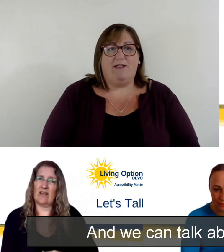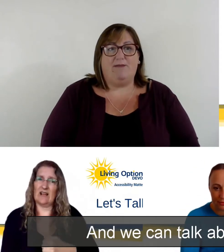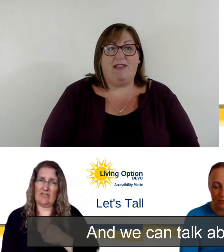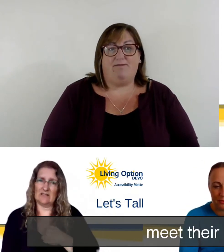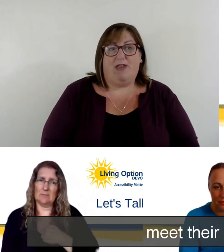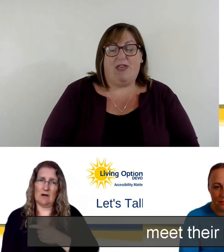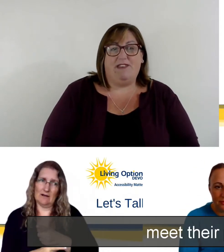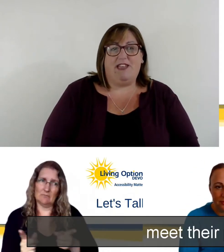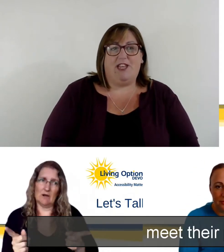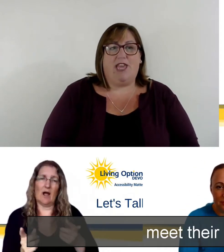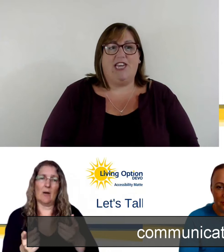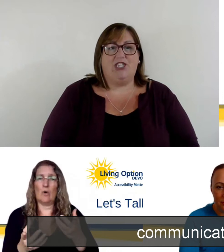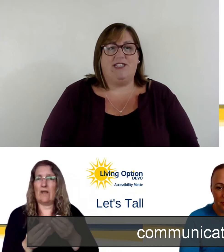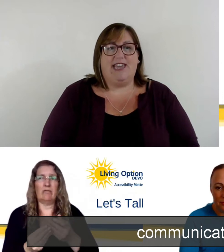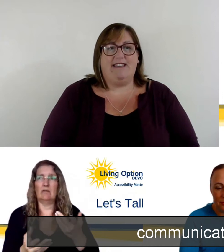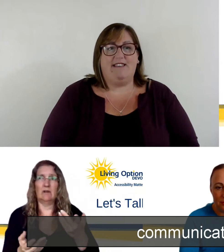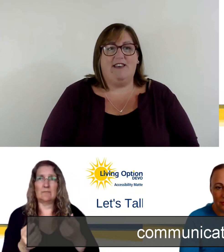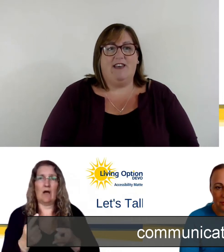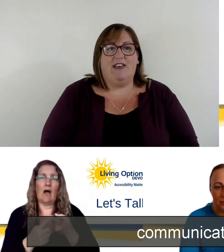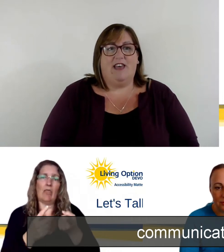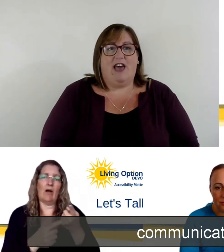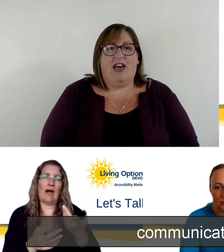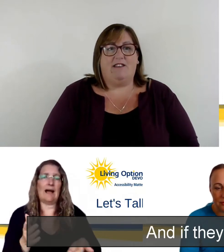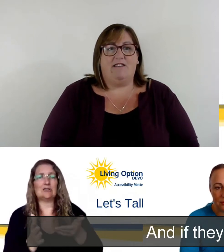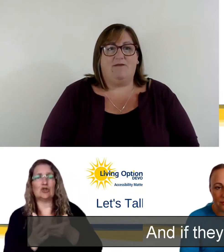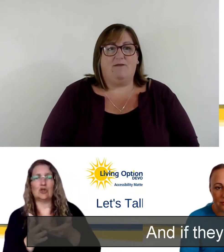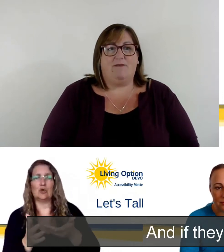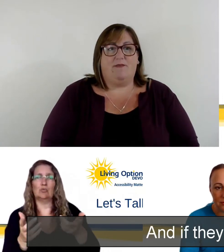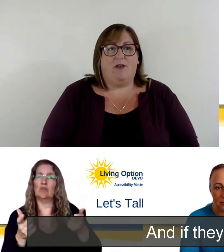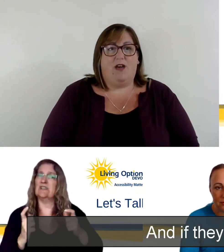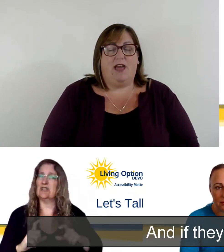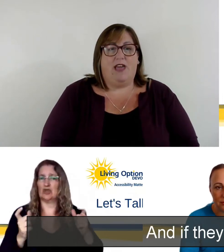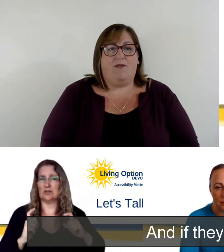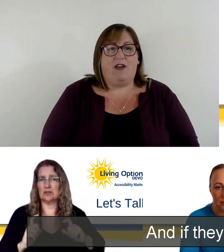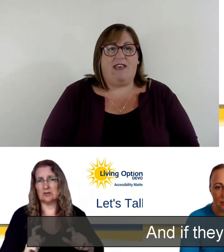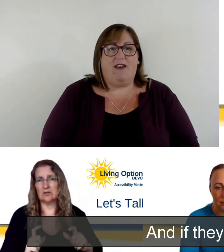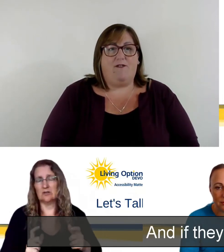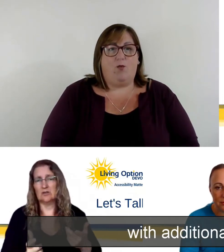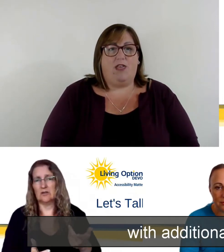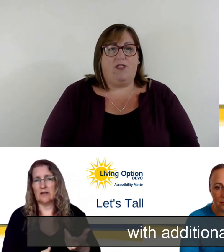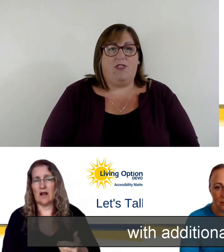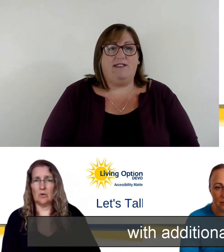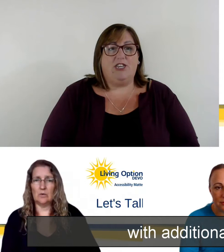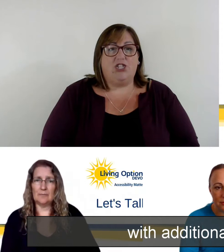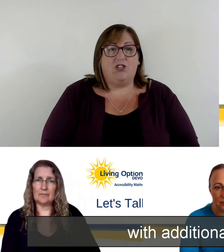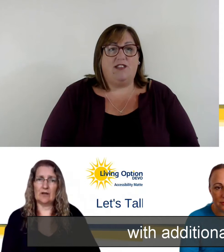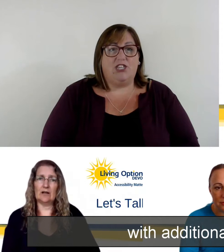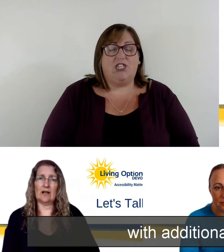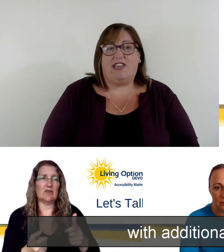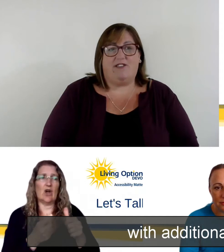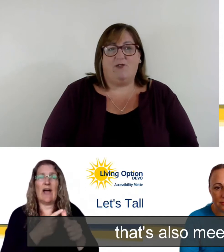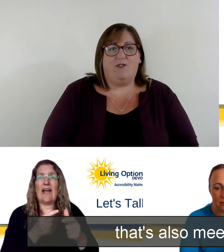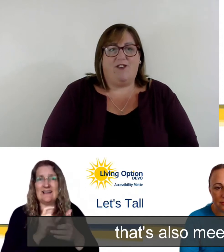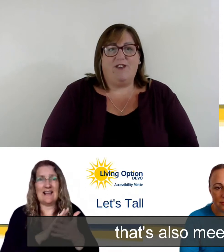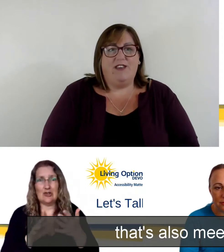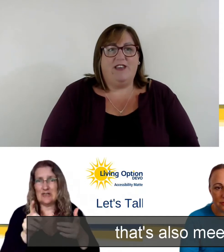whether I can meet their particular communication needs. And if they are deaf with additional